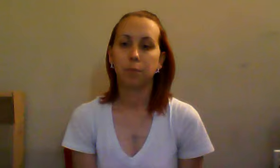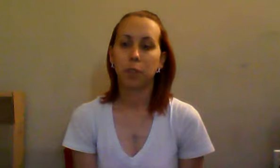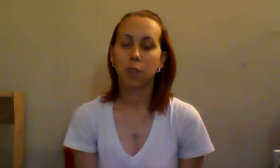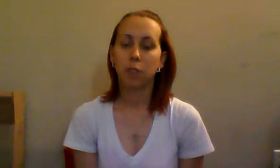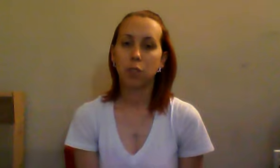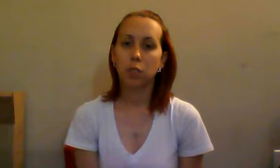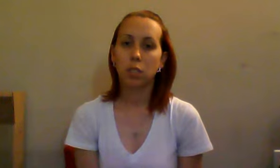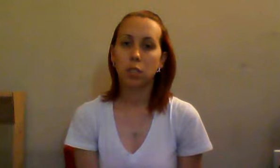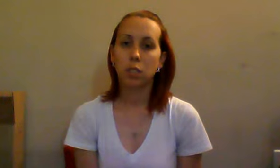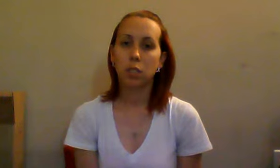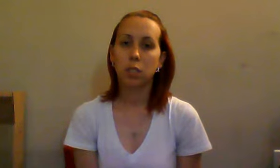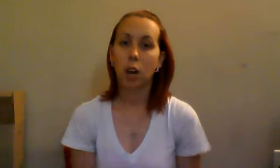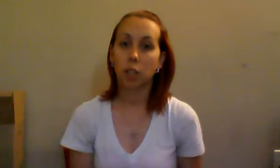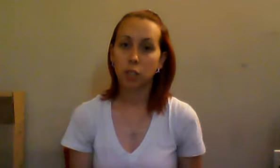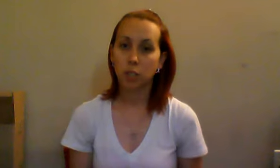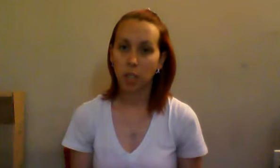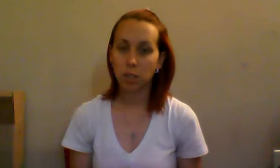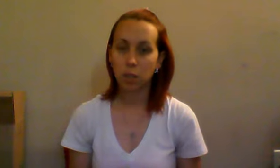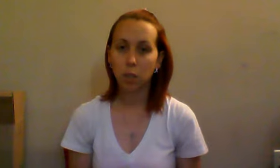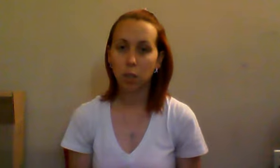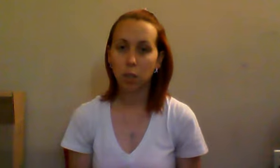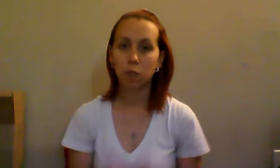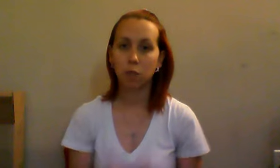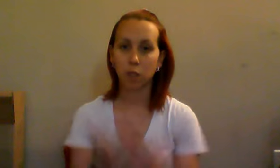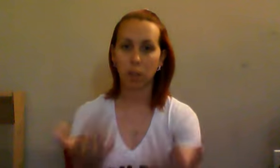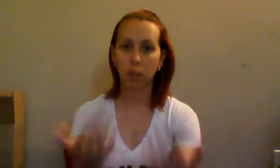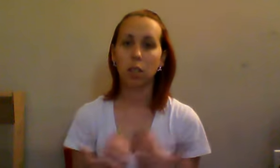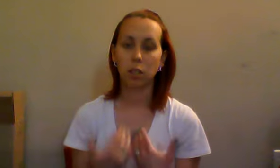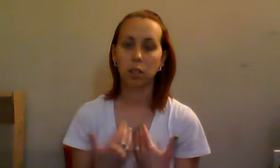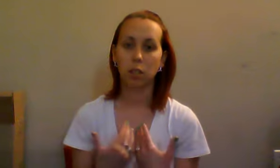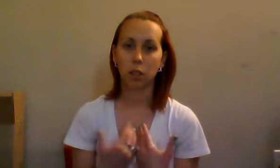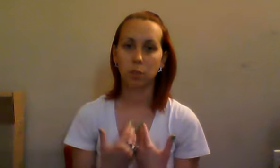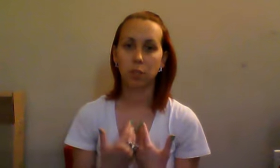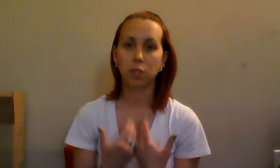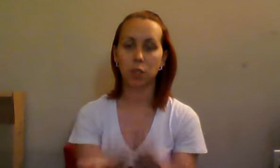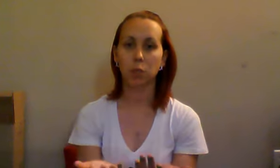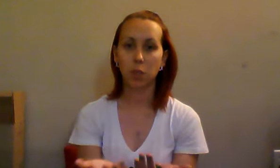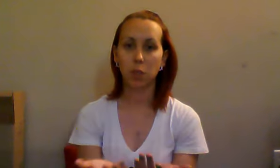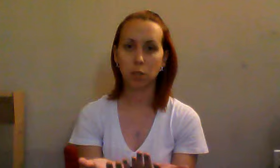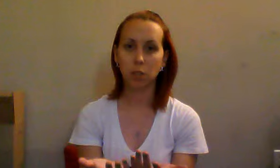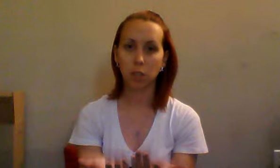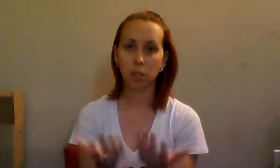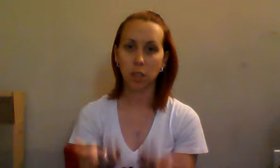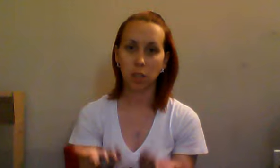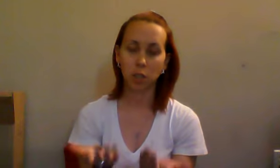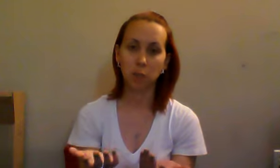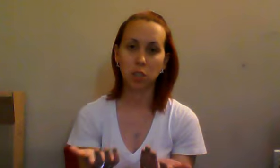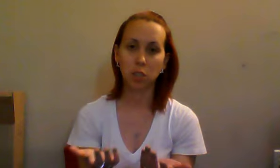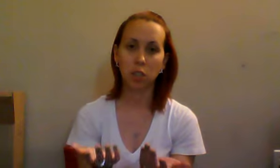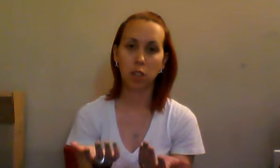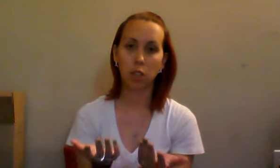If a student understands something, if you want to verify that the student that you're speaking to is understanding the information that you're giving